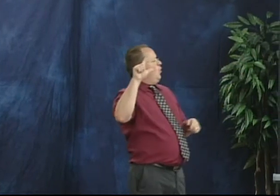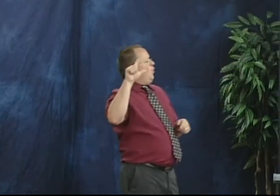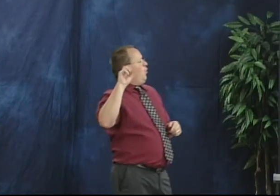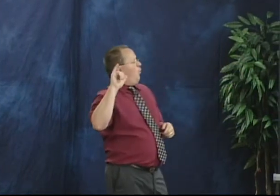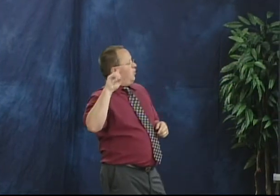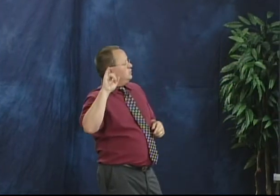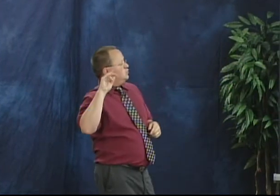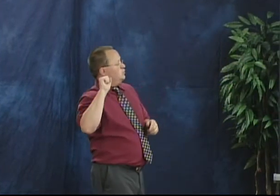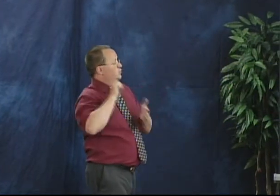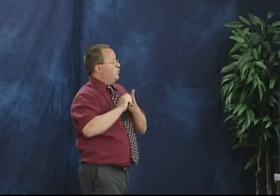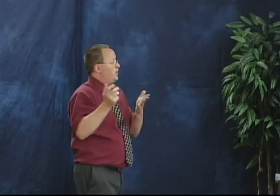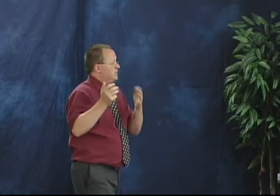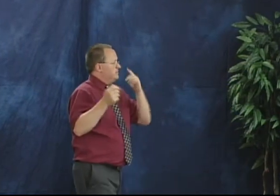Martin Lloyd-Jones wrote,